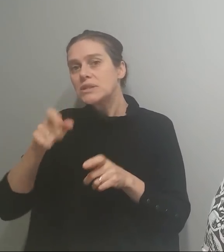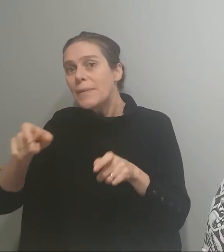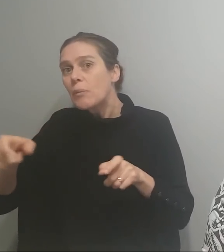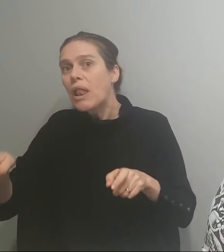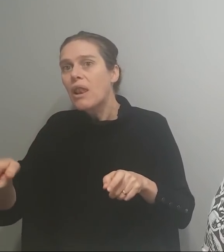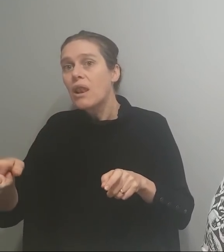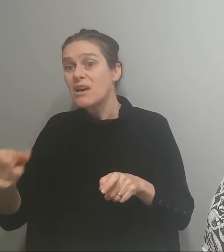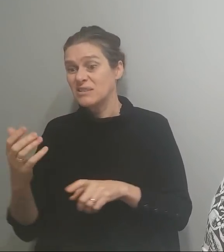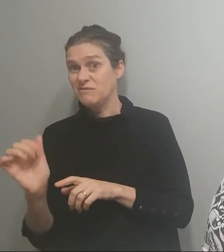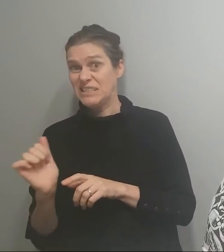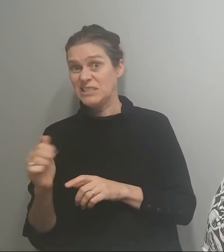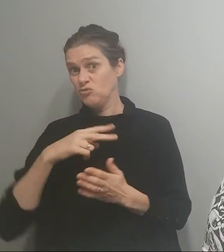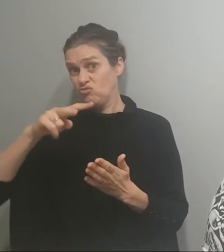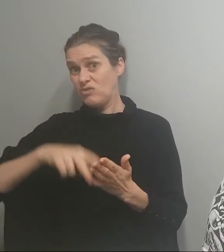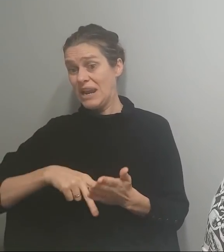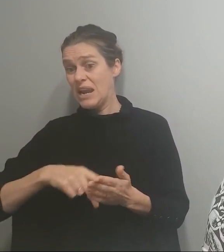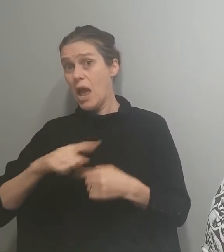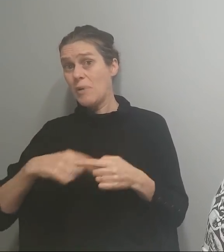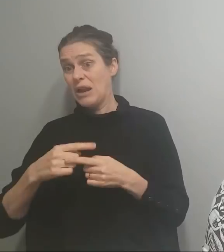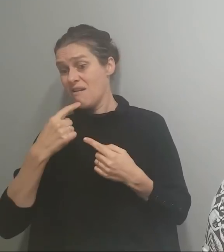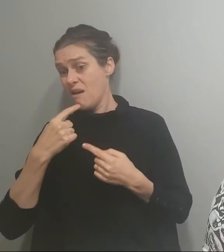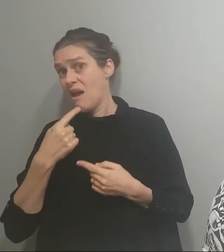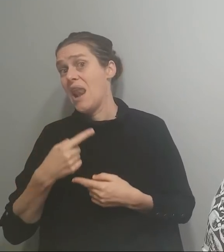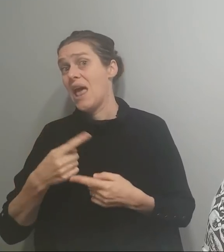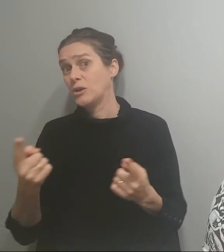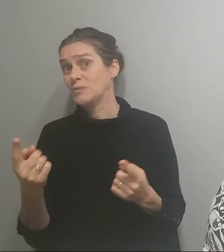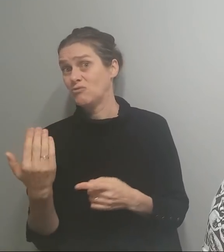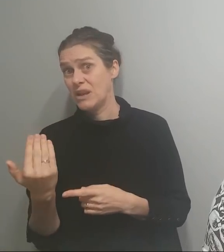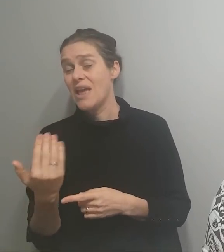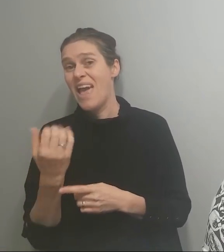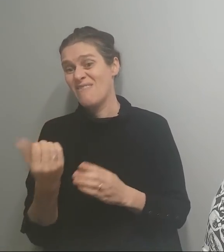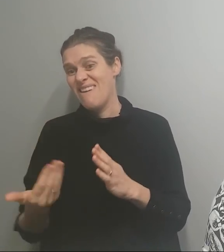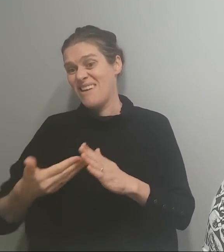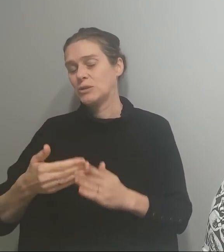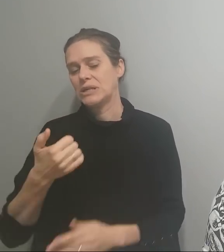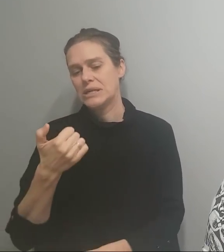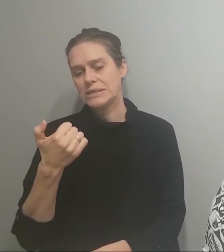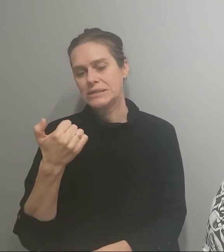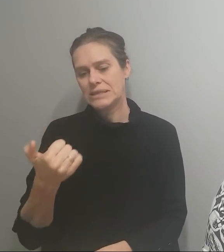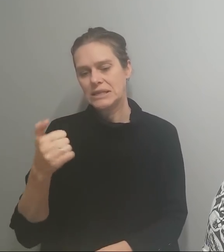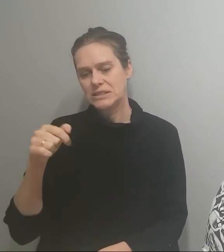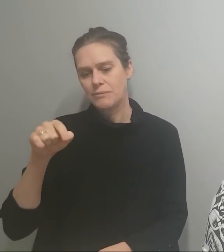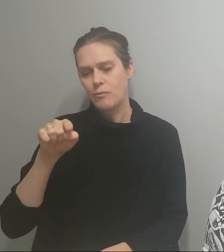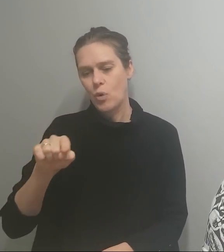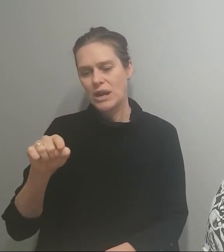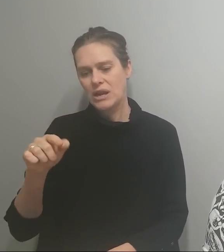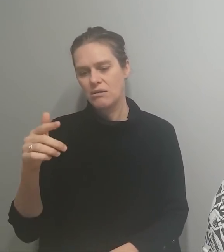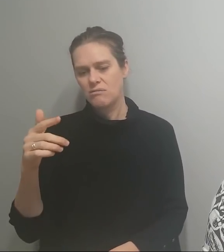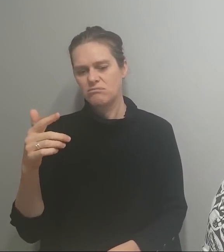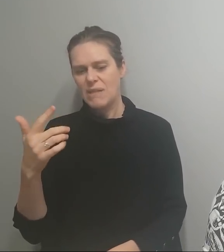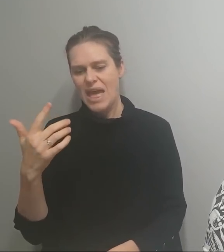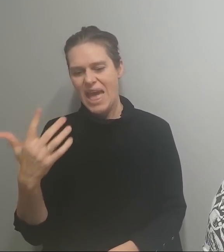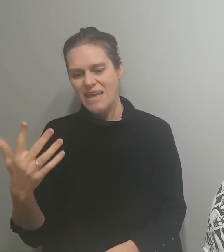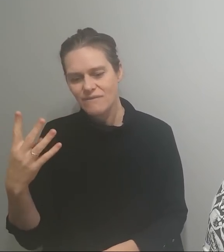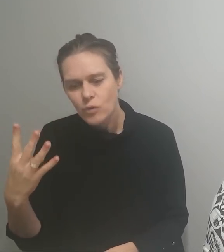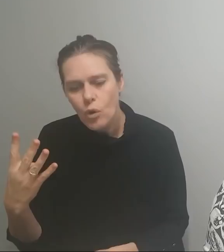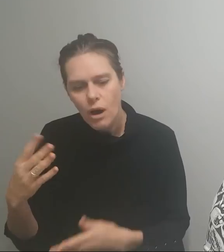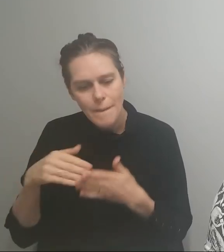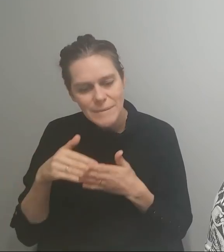with the announcements, there is an extra 6.485 million for direct support within the